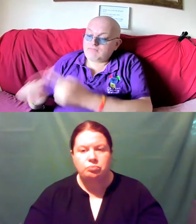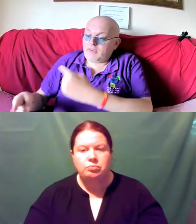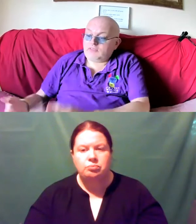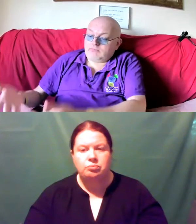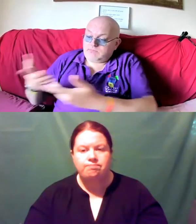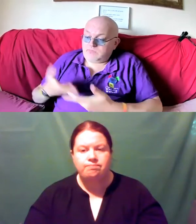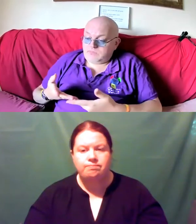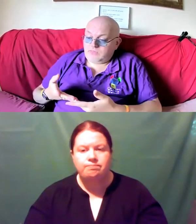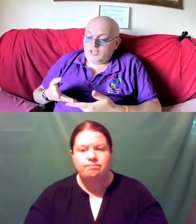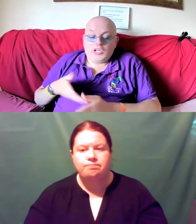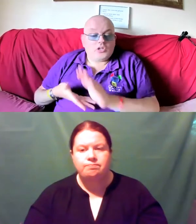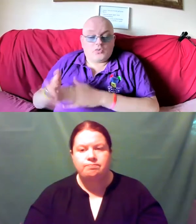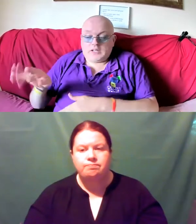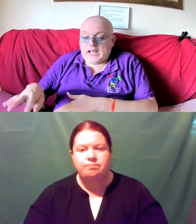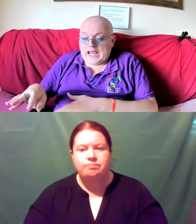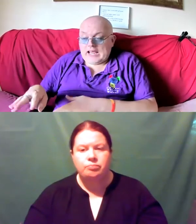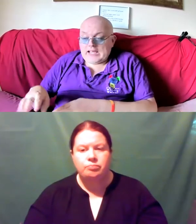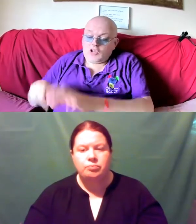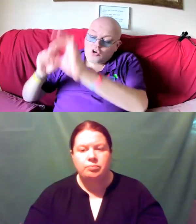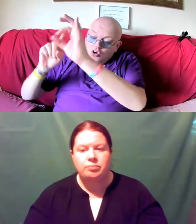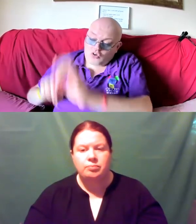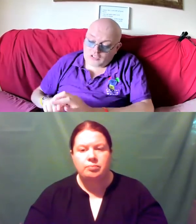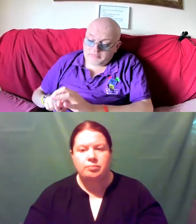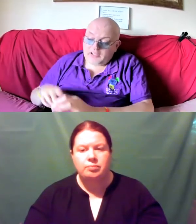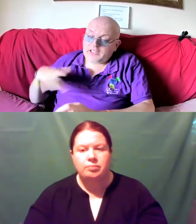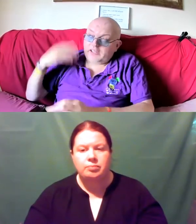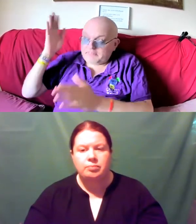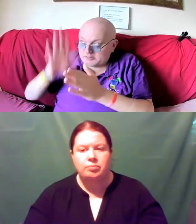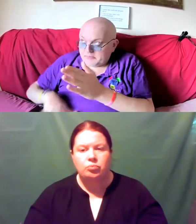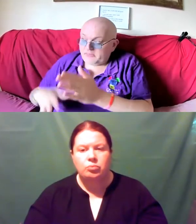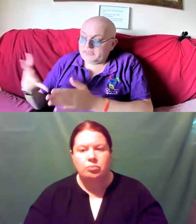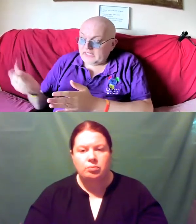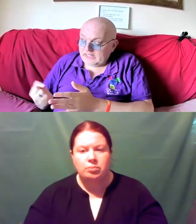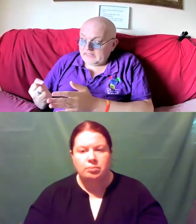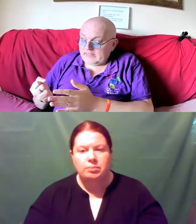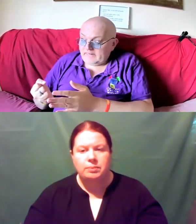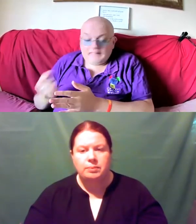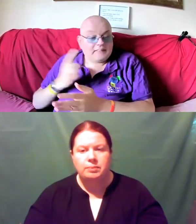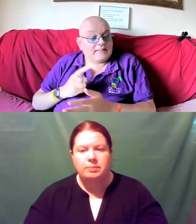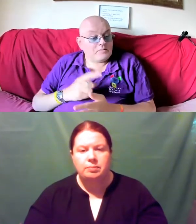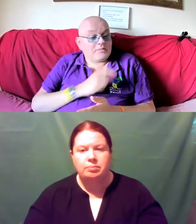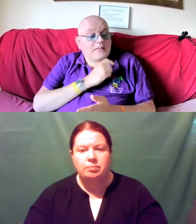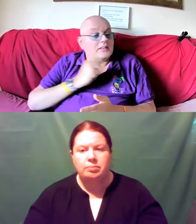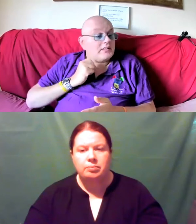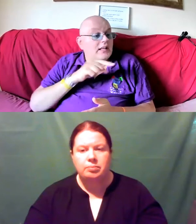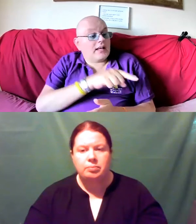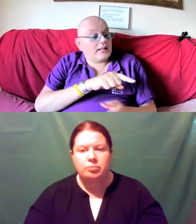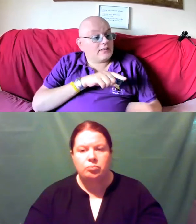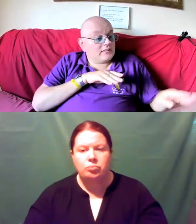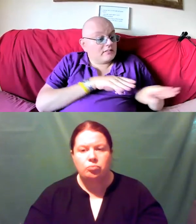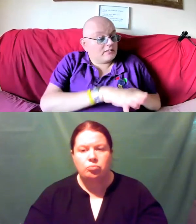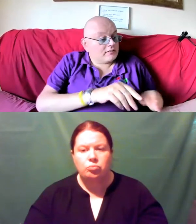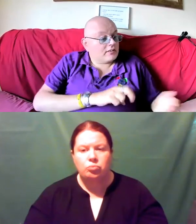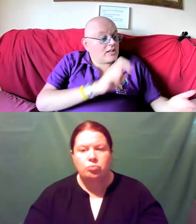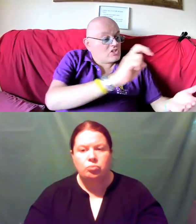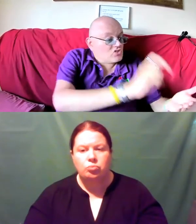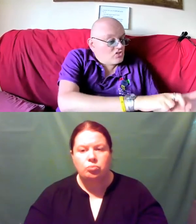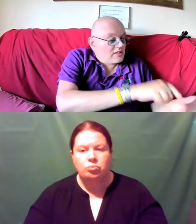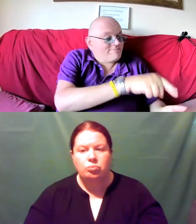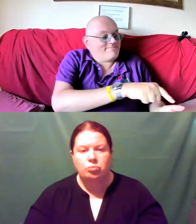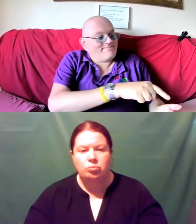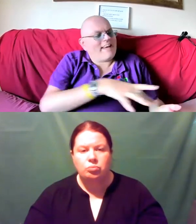experience. And so I qualified and taught for 2 years. And then I went back to apply for the seminary. And that